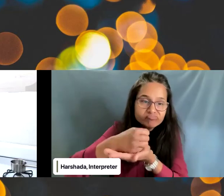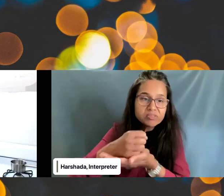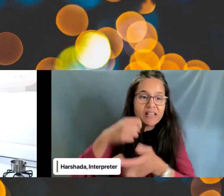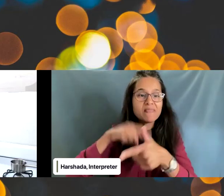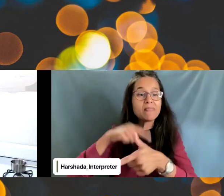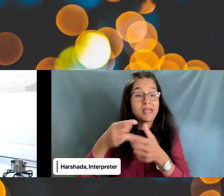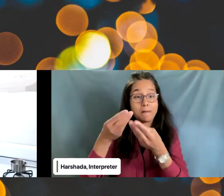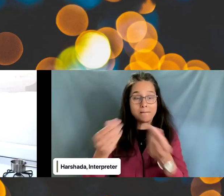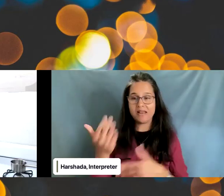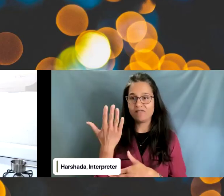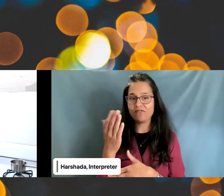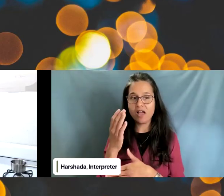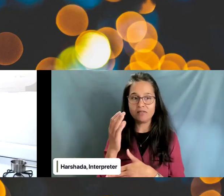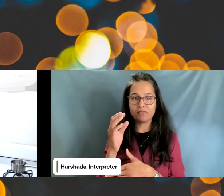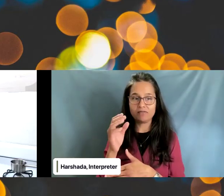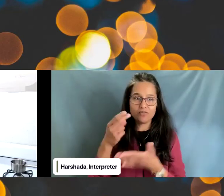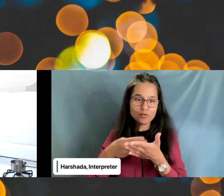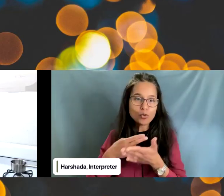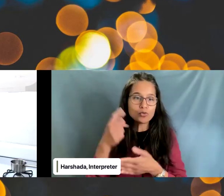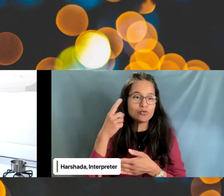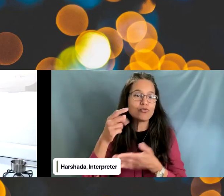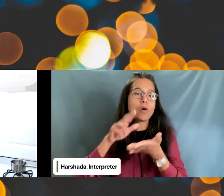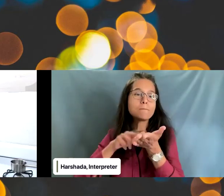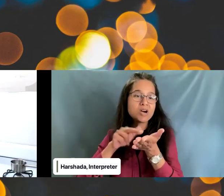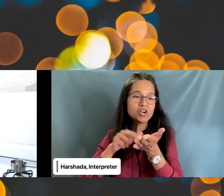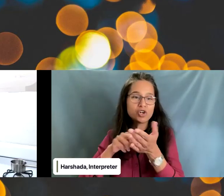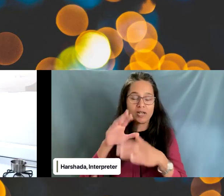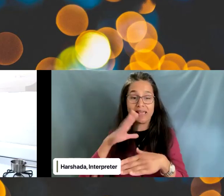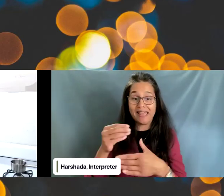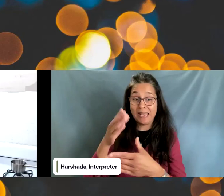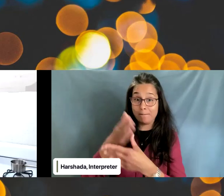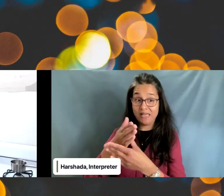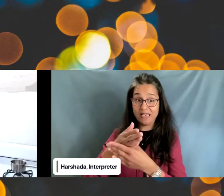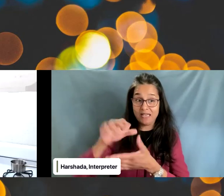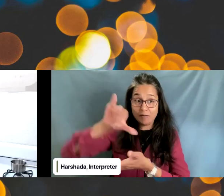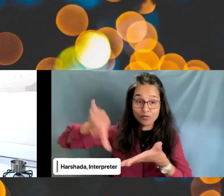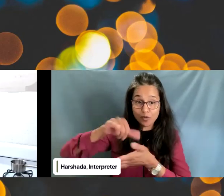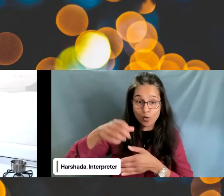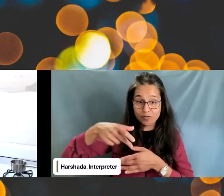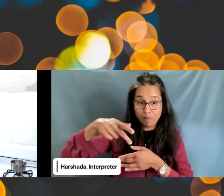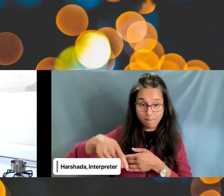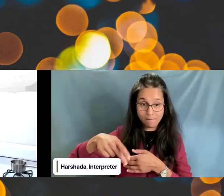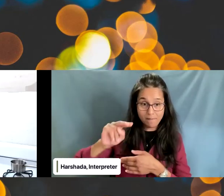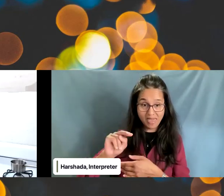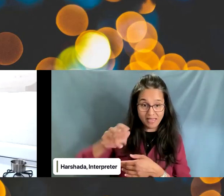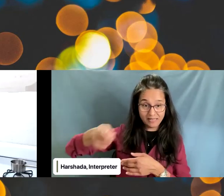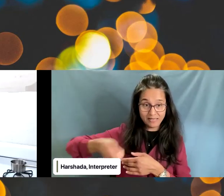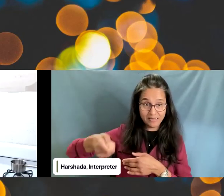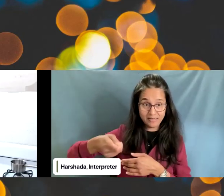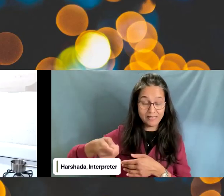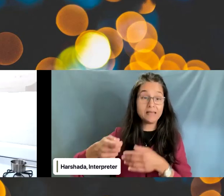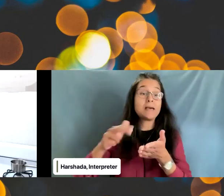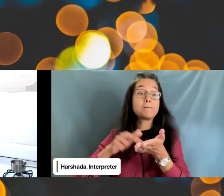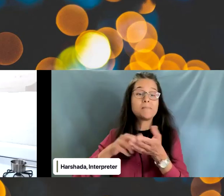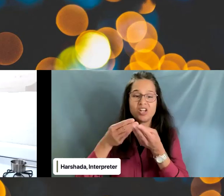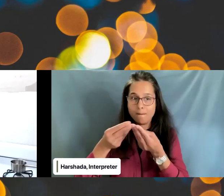butter in a medium saucepan or in your microwave. And once the butter is melted, you add that to the cookies, mix it up, pinch